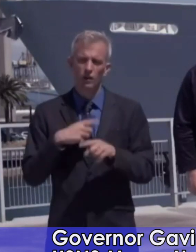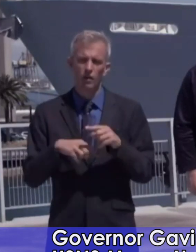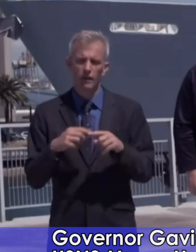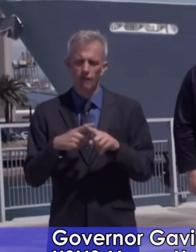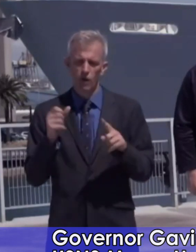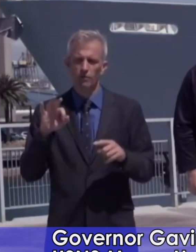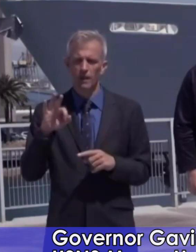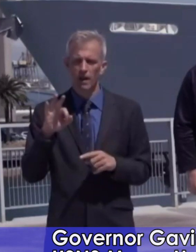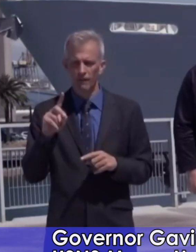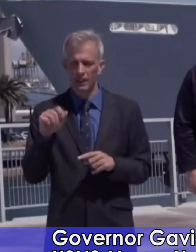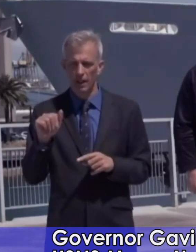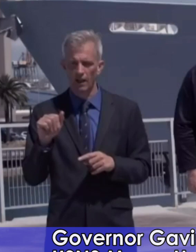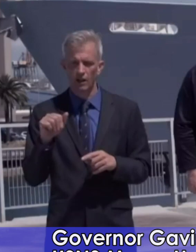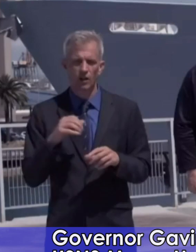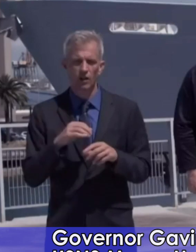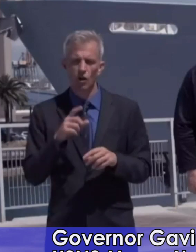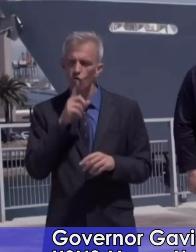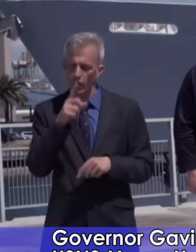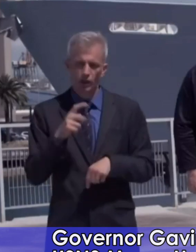basis.